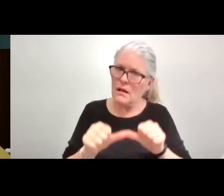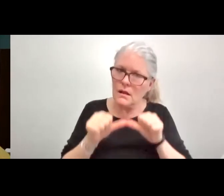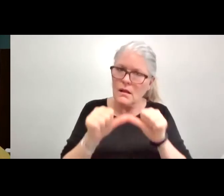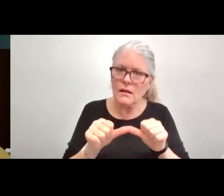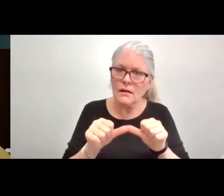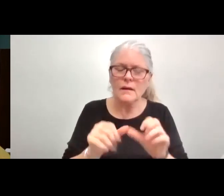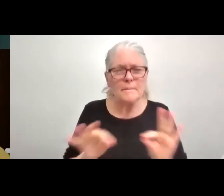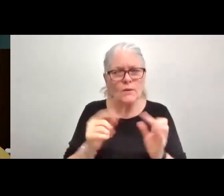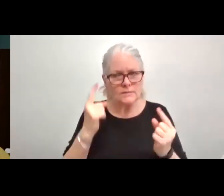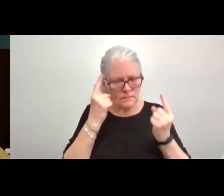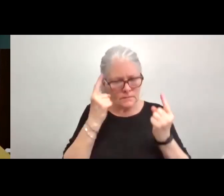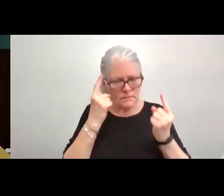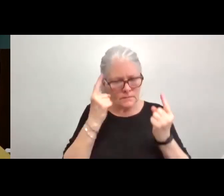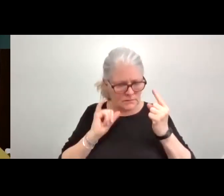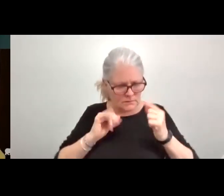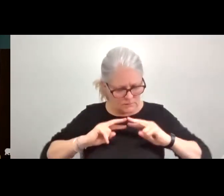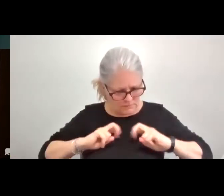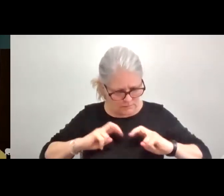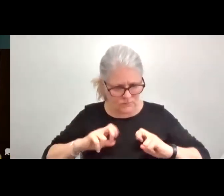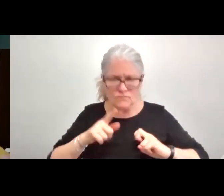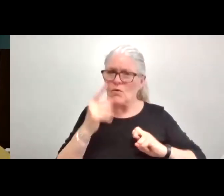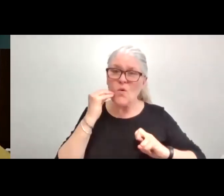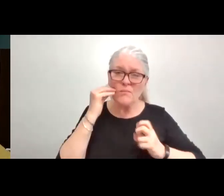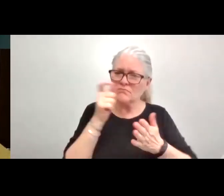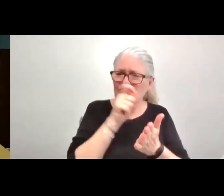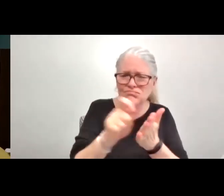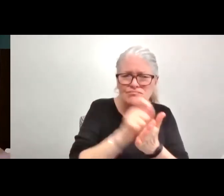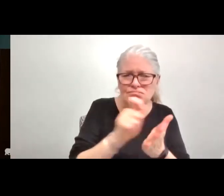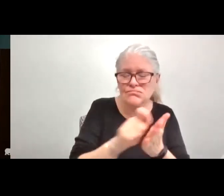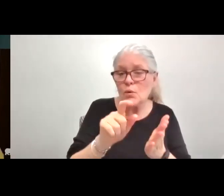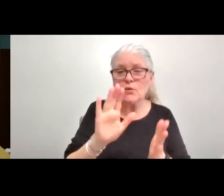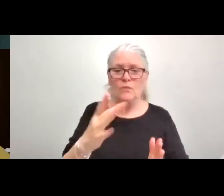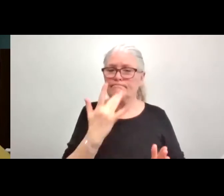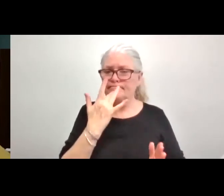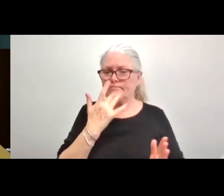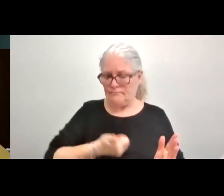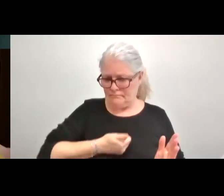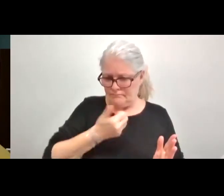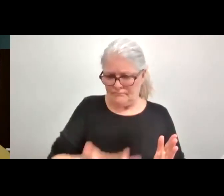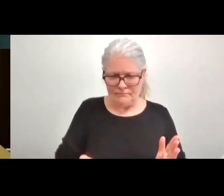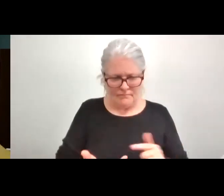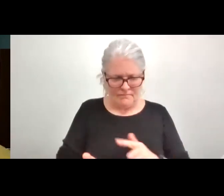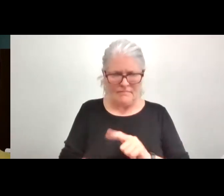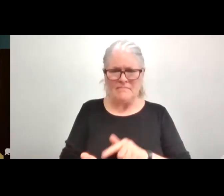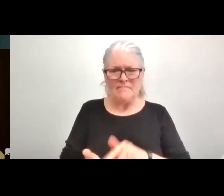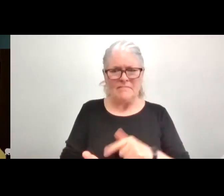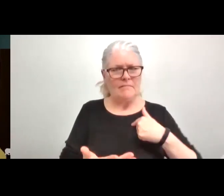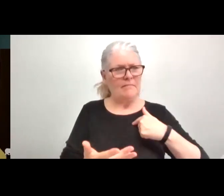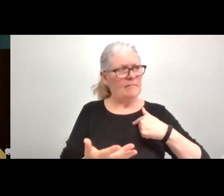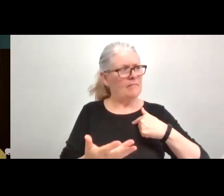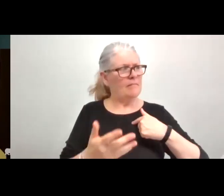about it. I want you to go home and journal, or however you like to express yourself. I want you to think about how you treat yourself,